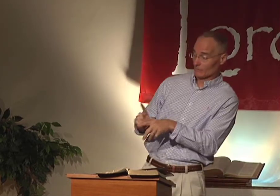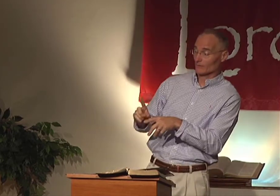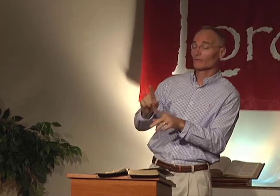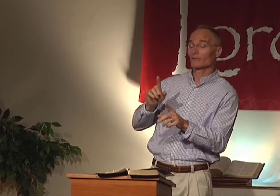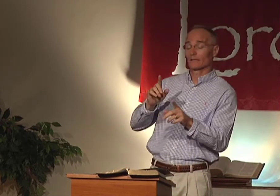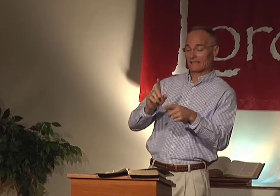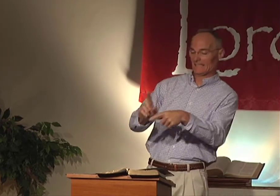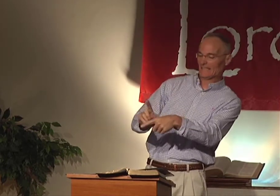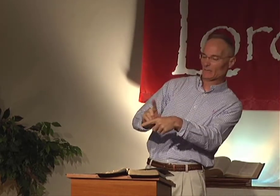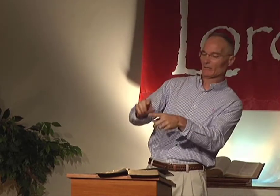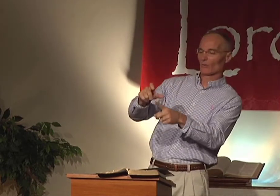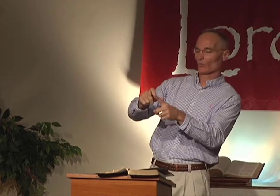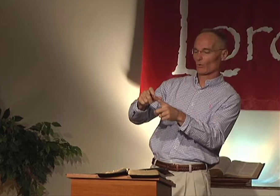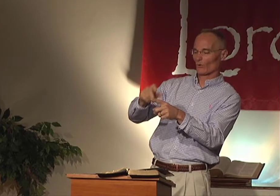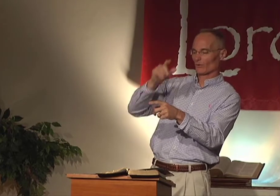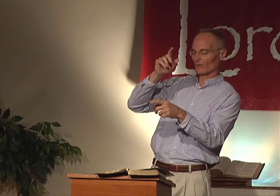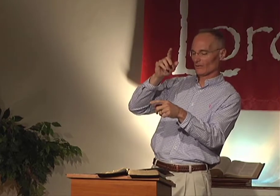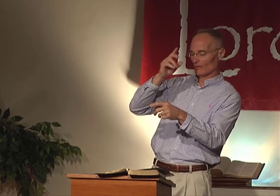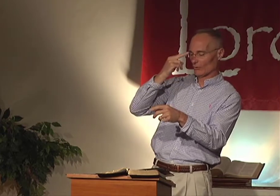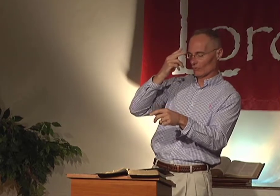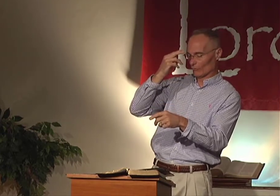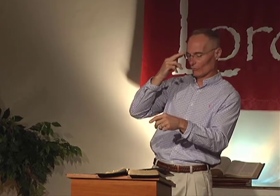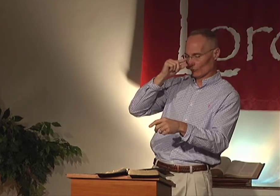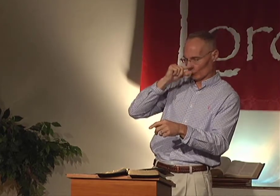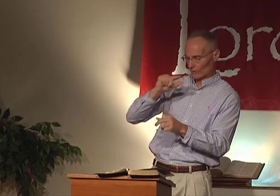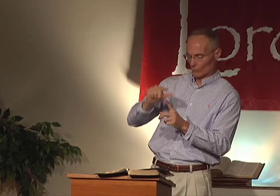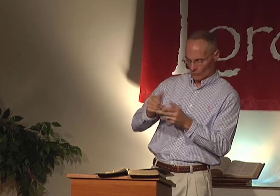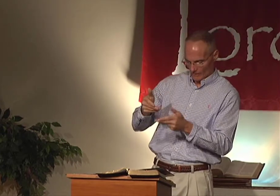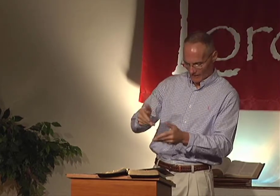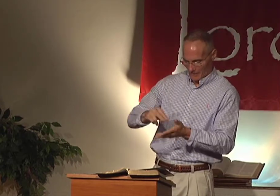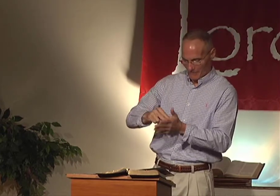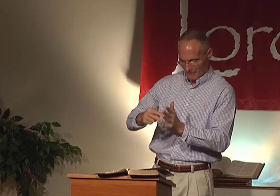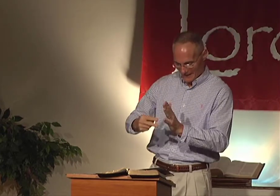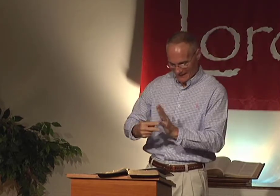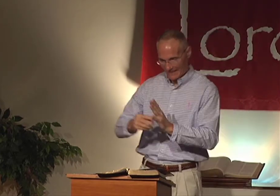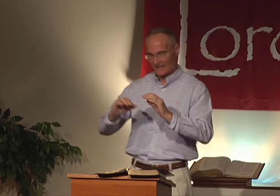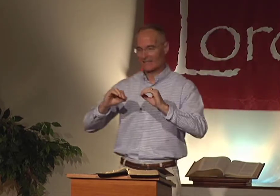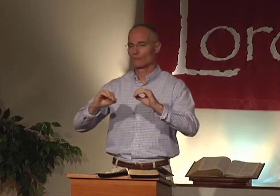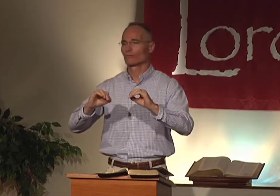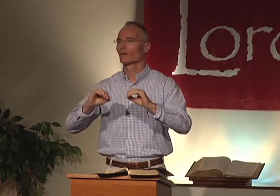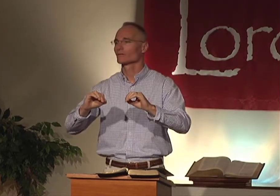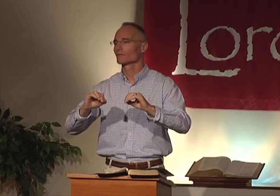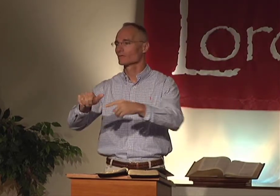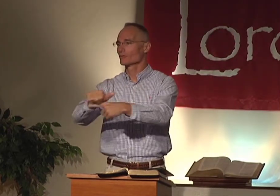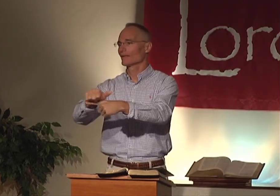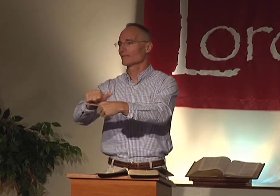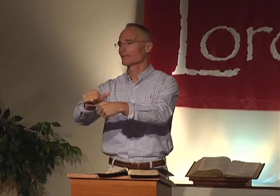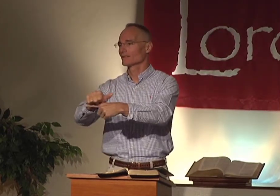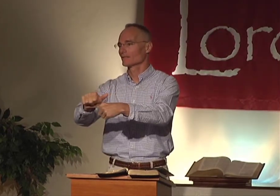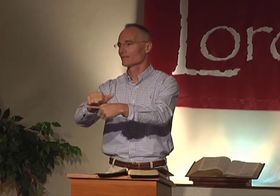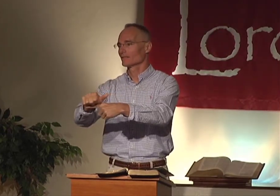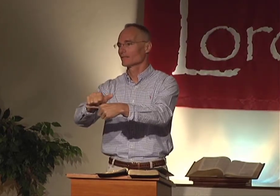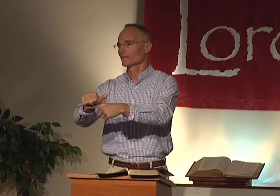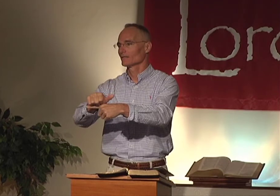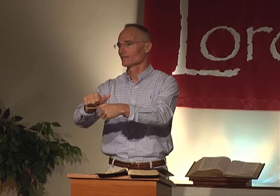So God's discipline, that word, the Greek for that, means his teaching, his